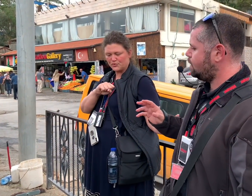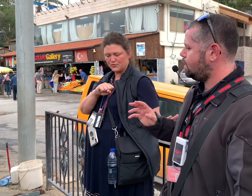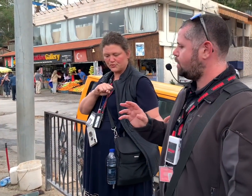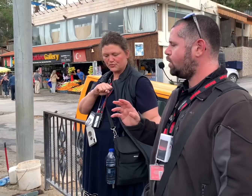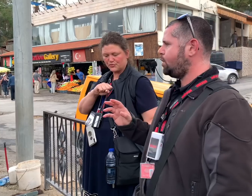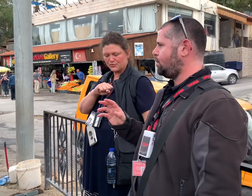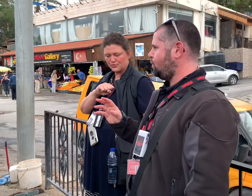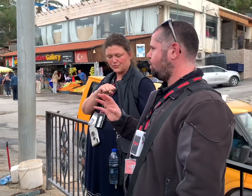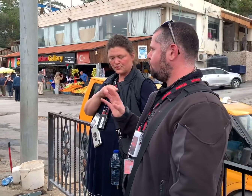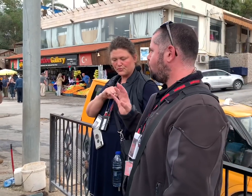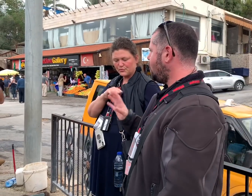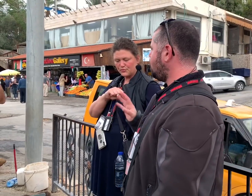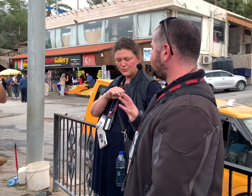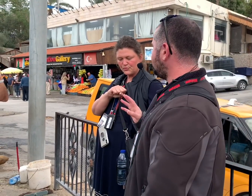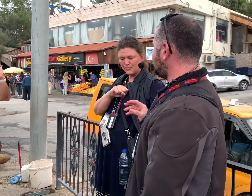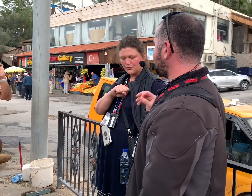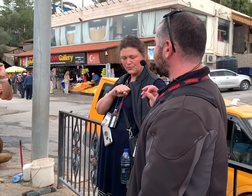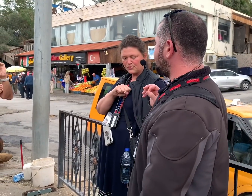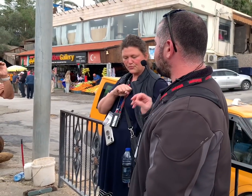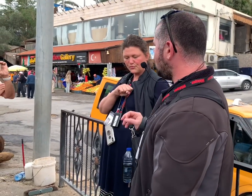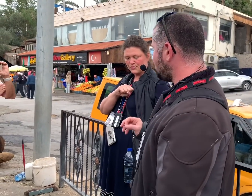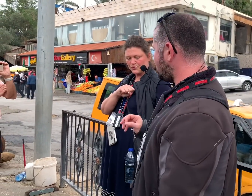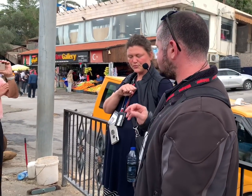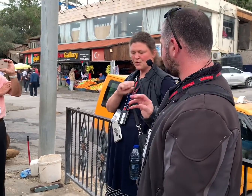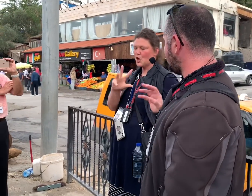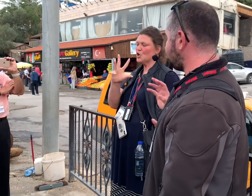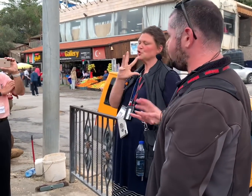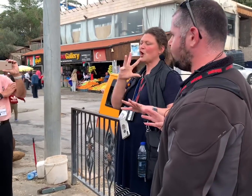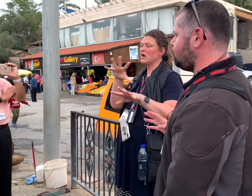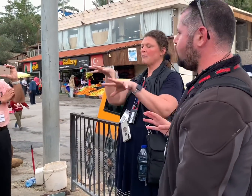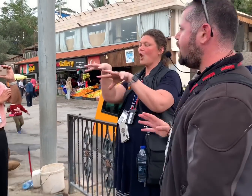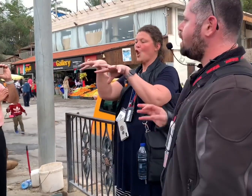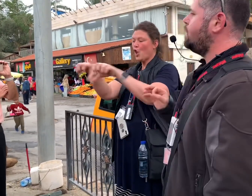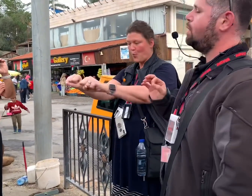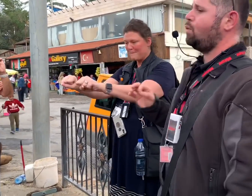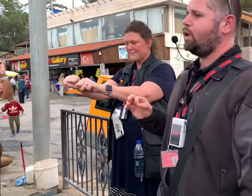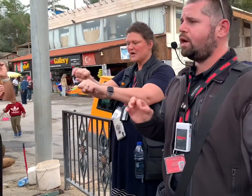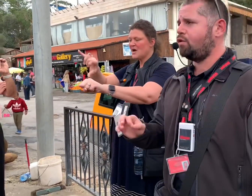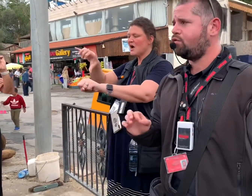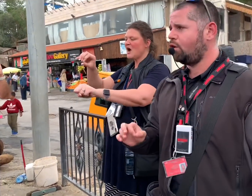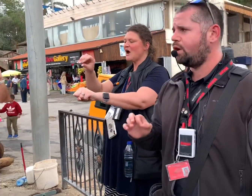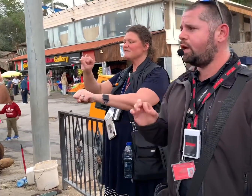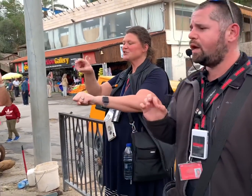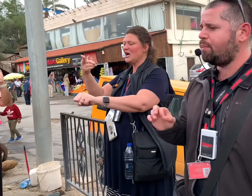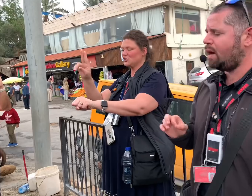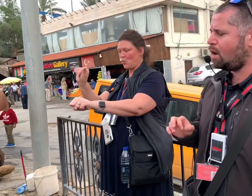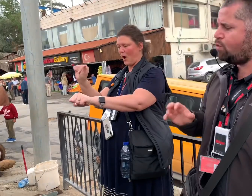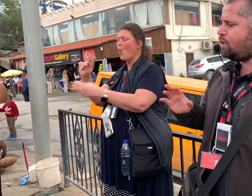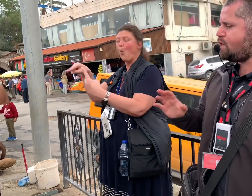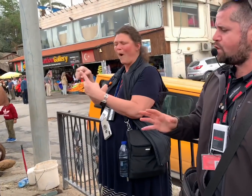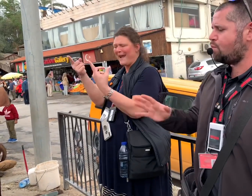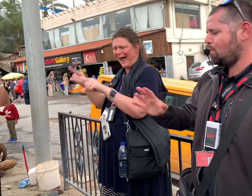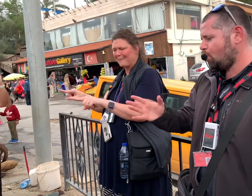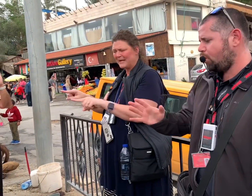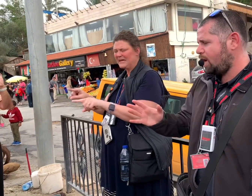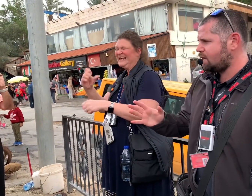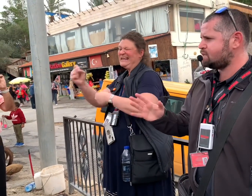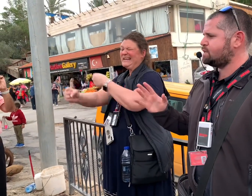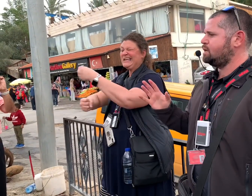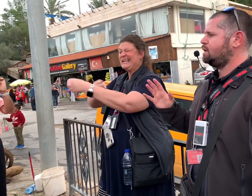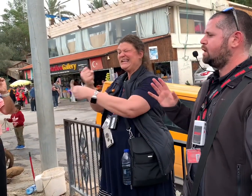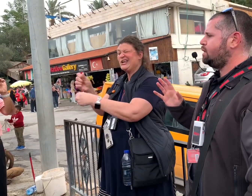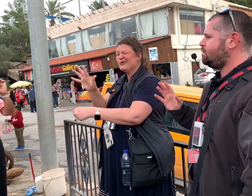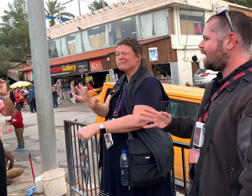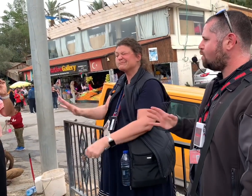or 2? No. When we're talking about the conquest of Joshua, we are talking about the year more or